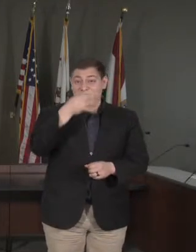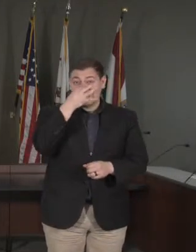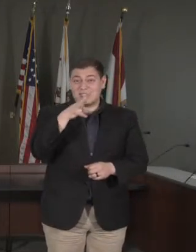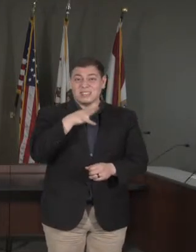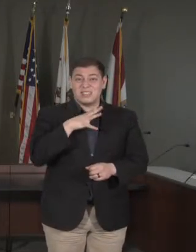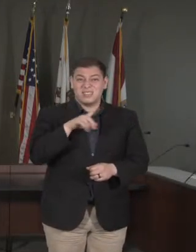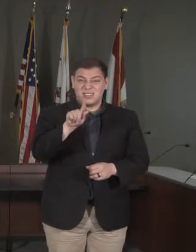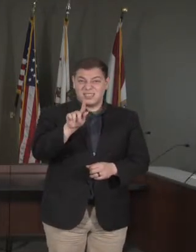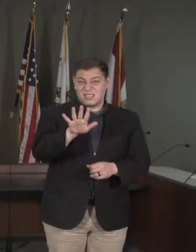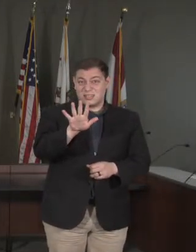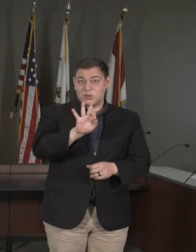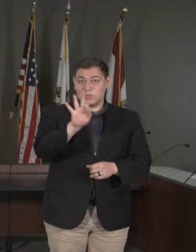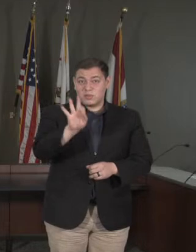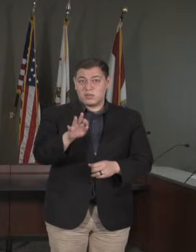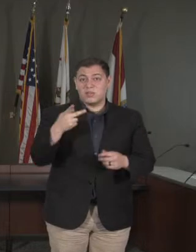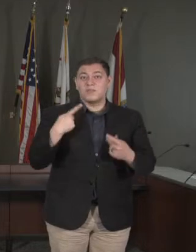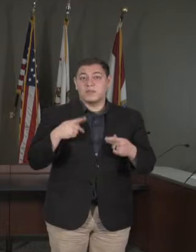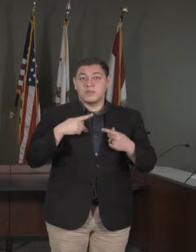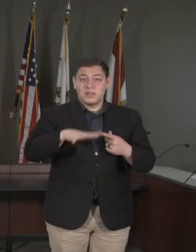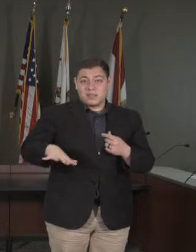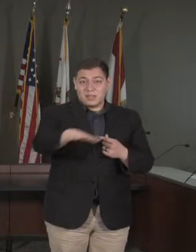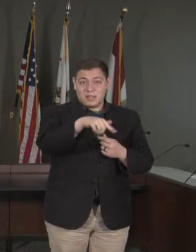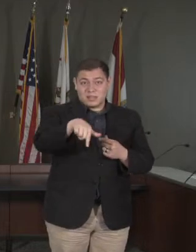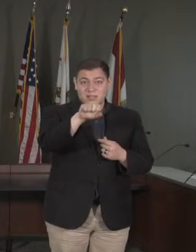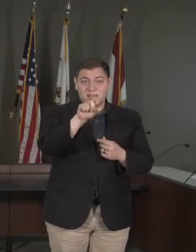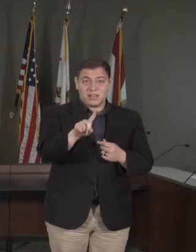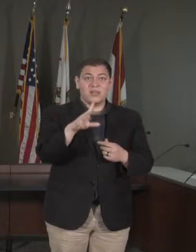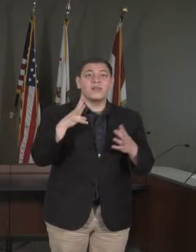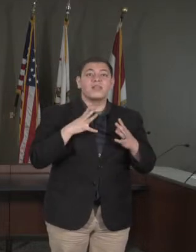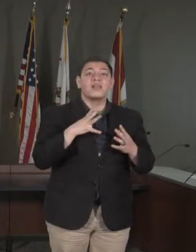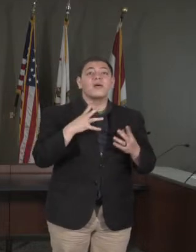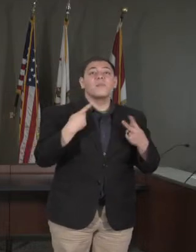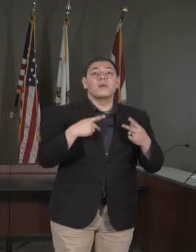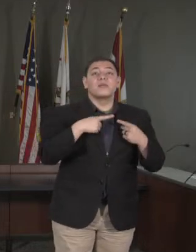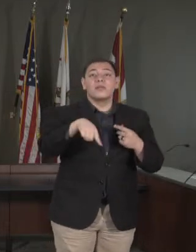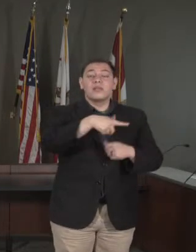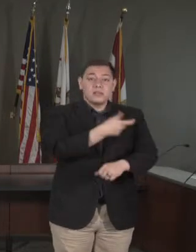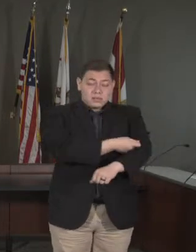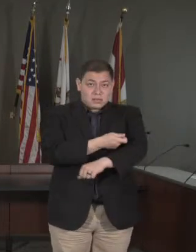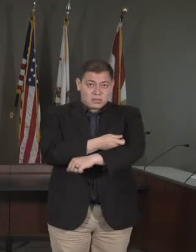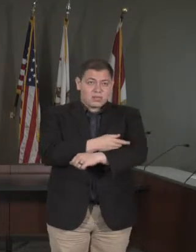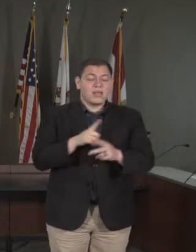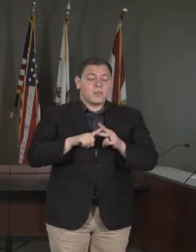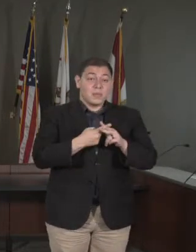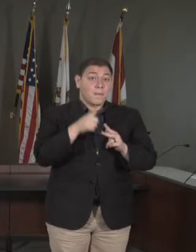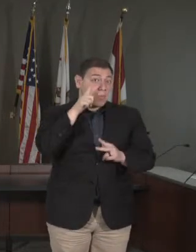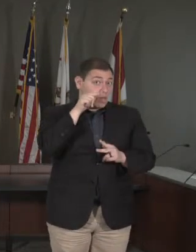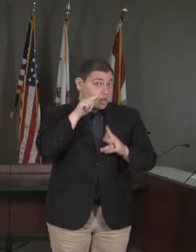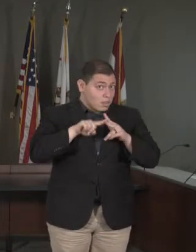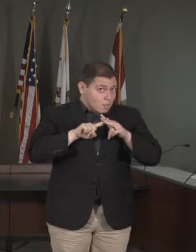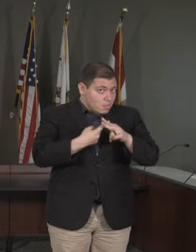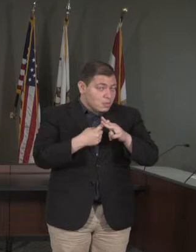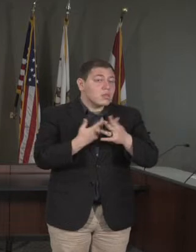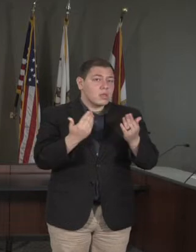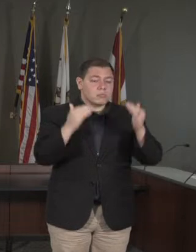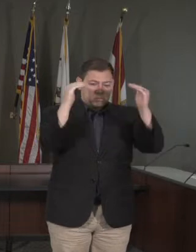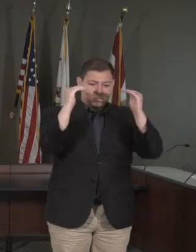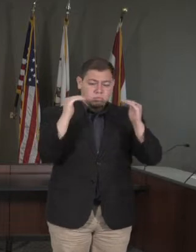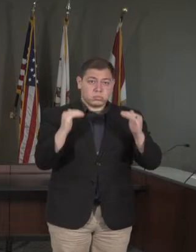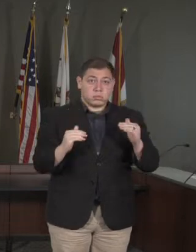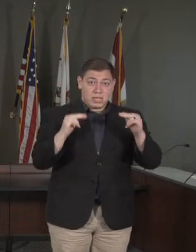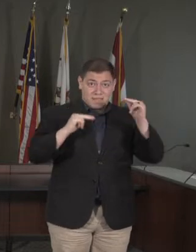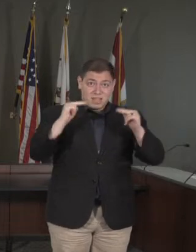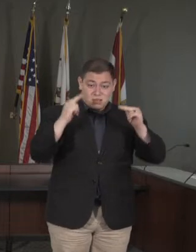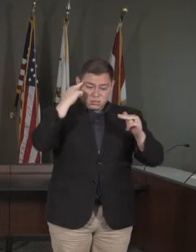Diego y haremos la transición a la fase amarilla mañana en la mañana. Esto es importante porque aunque solamente vamos